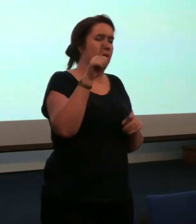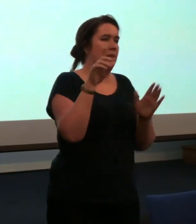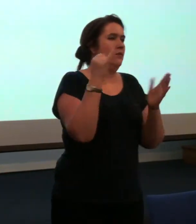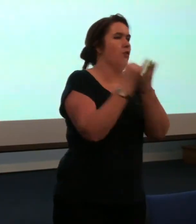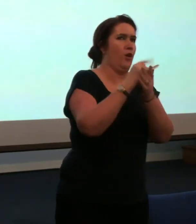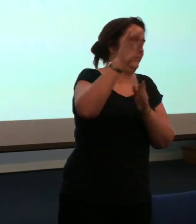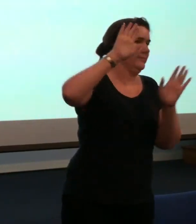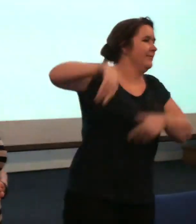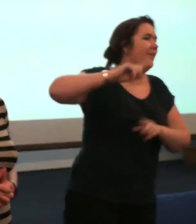wrong.